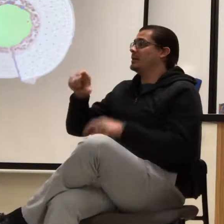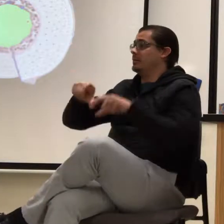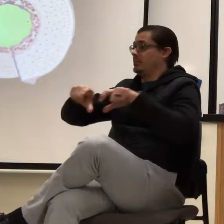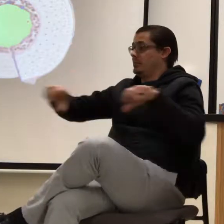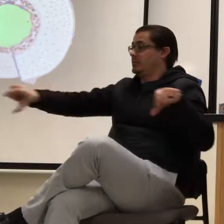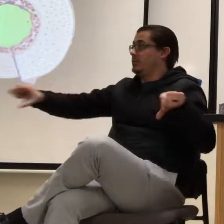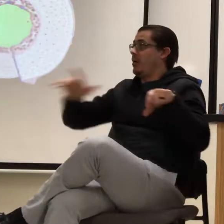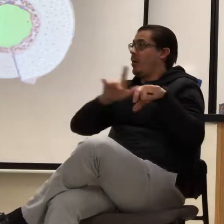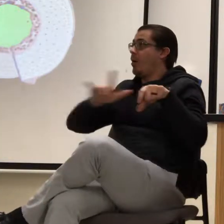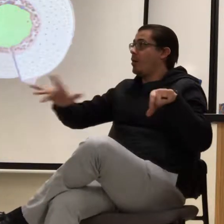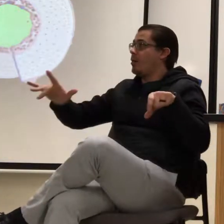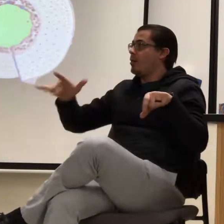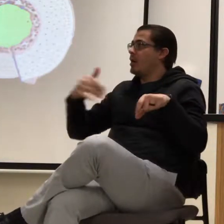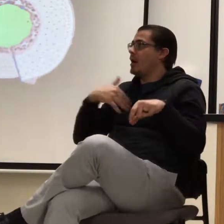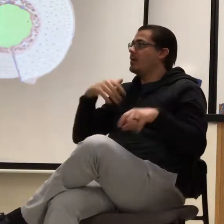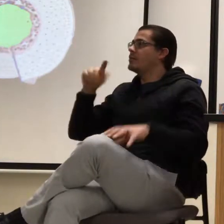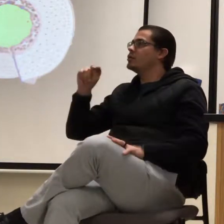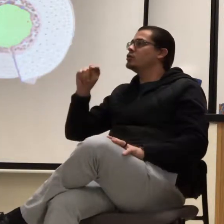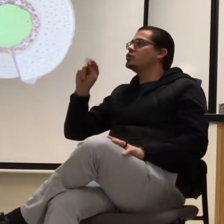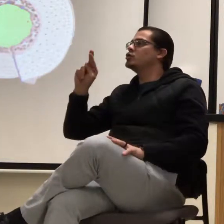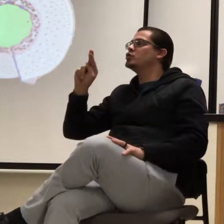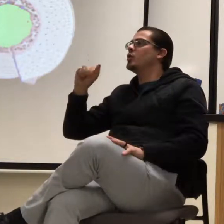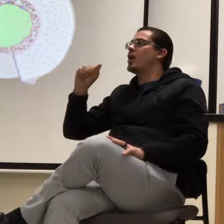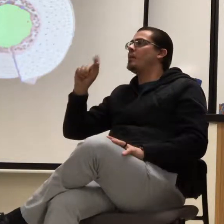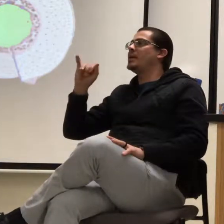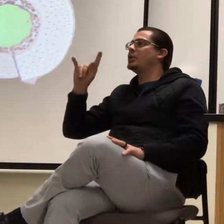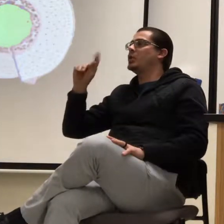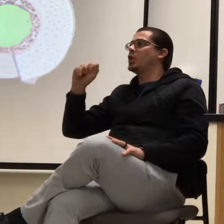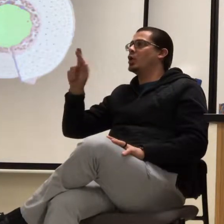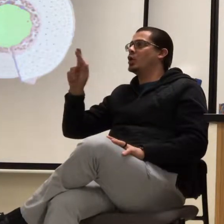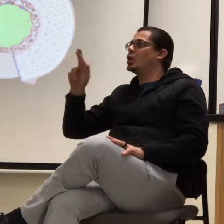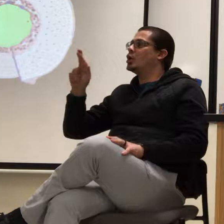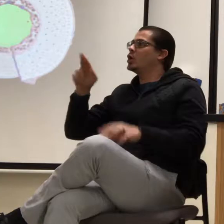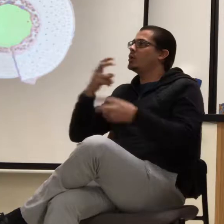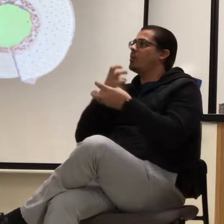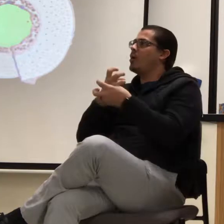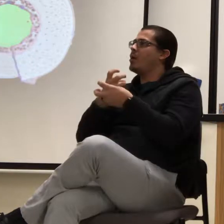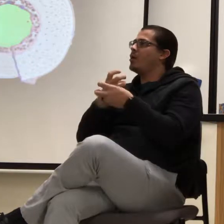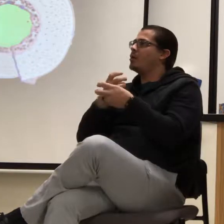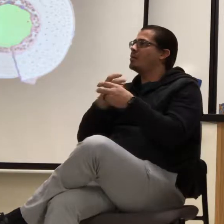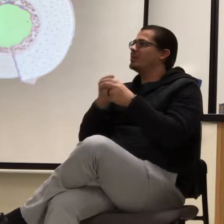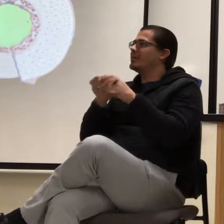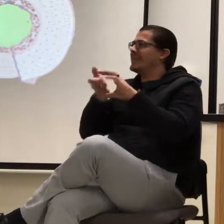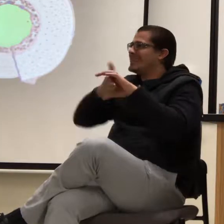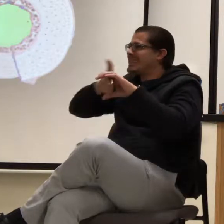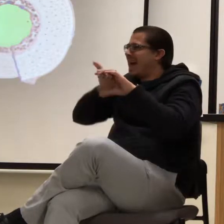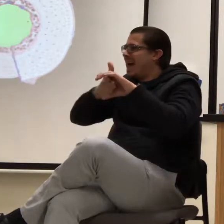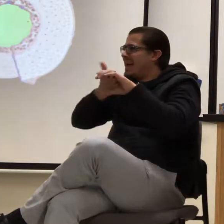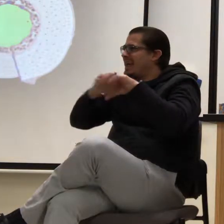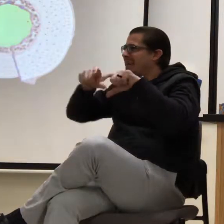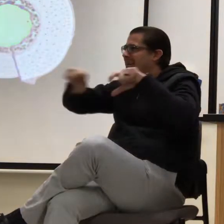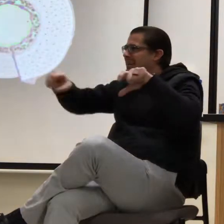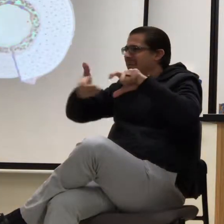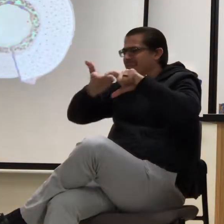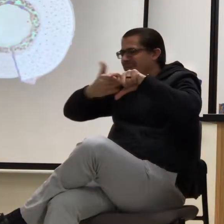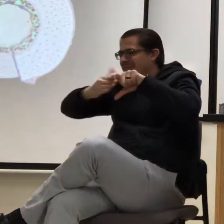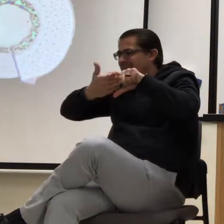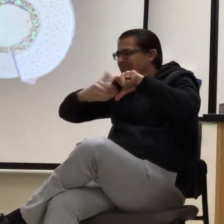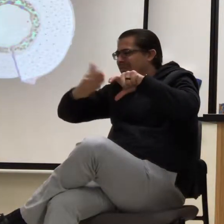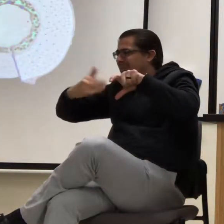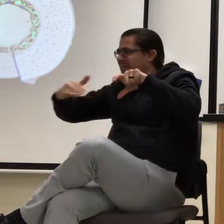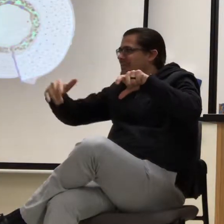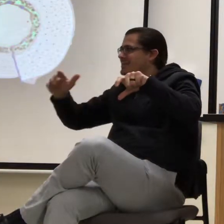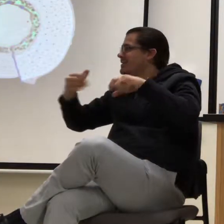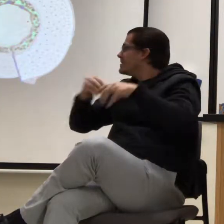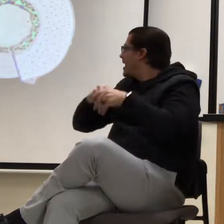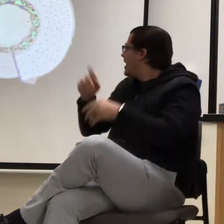is trabecular bone, a little bit, that kind of lines the inner part of this diaphysis. So what I've